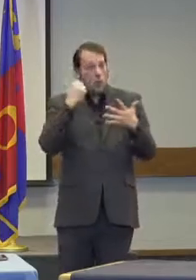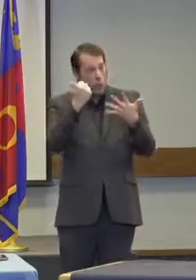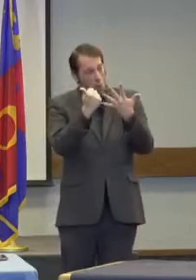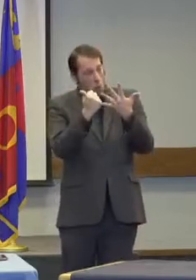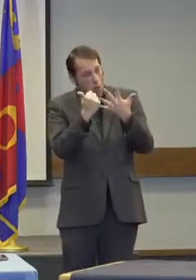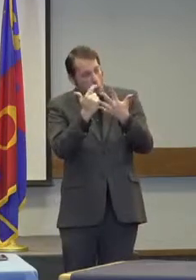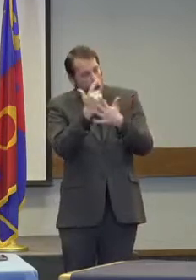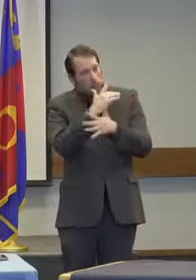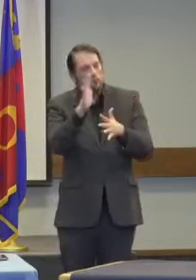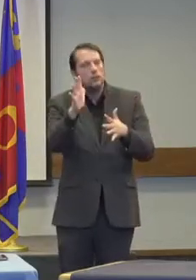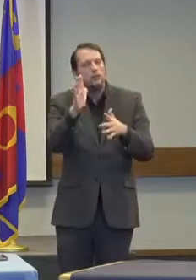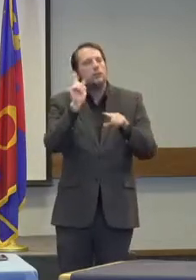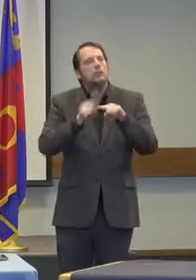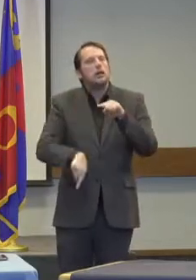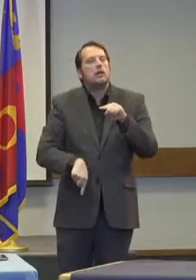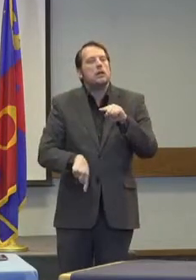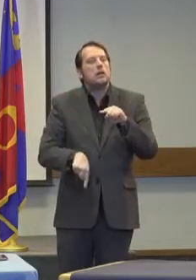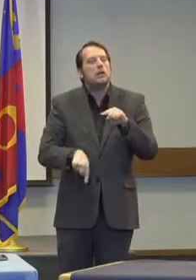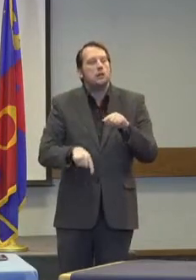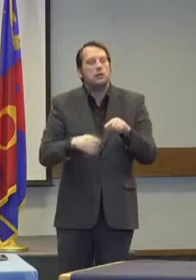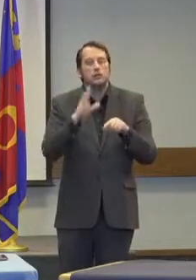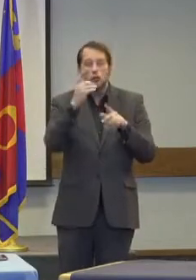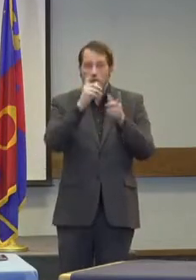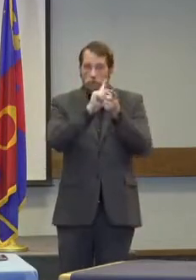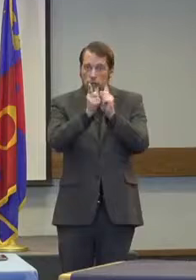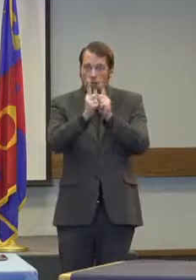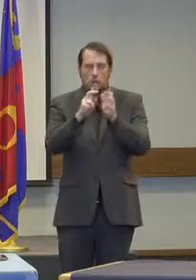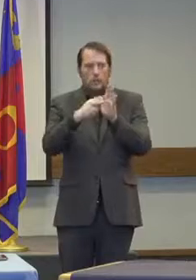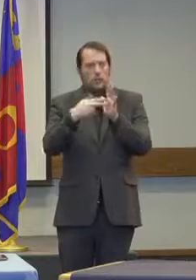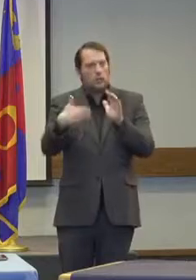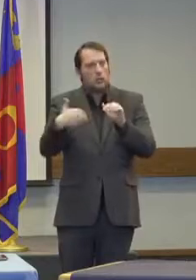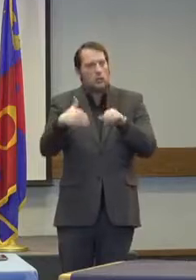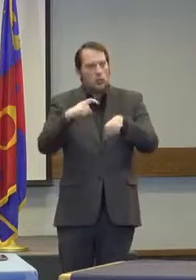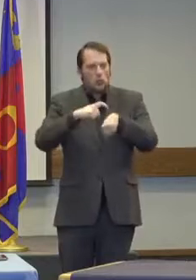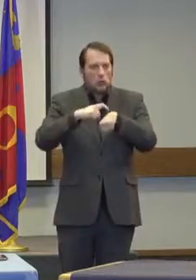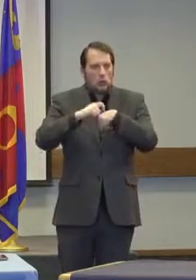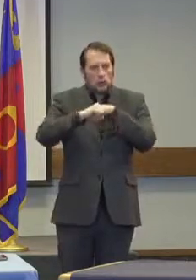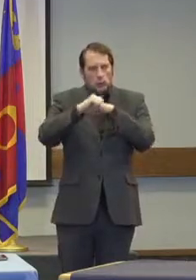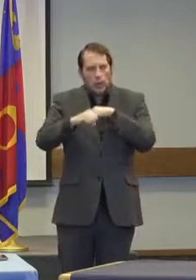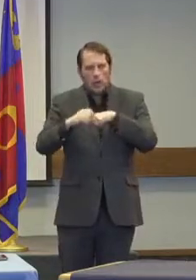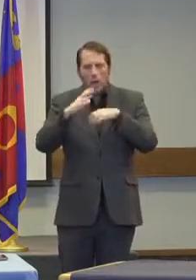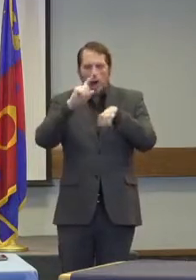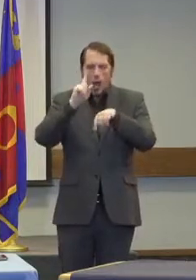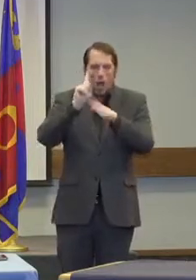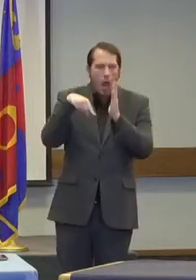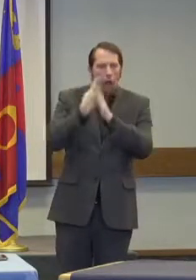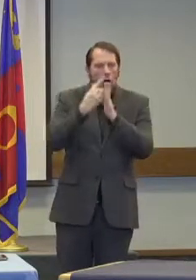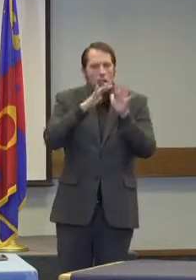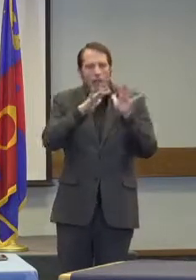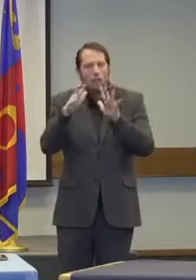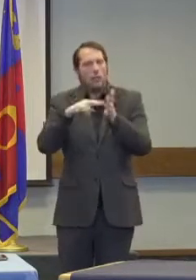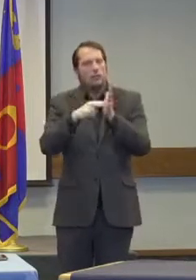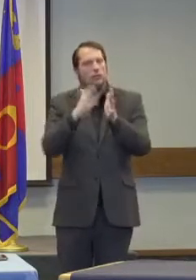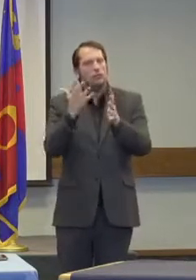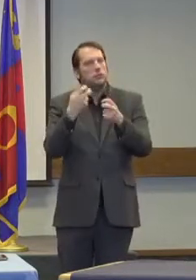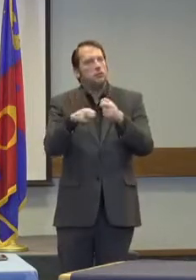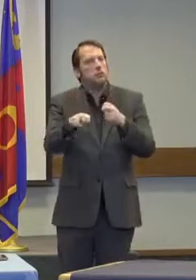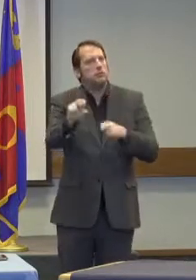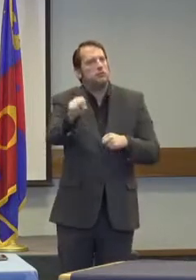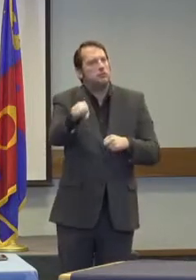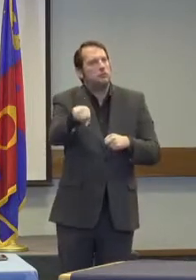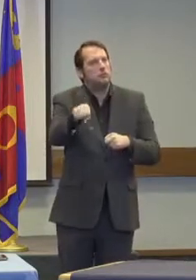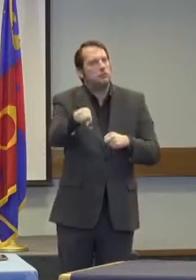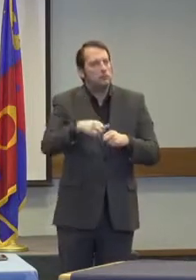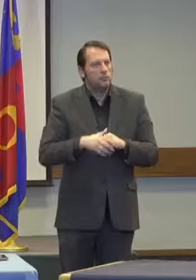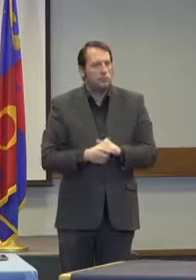would have meant it would have been very difficult to get a lot done in an hour. So when this comes out in other languages, people will get, the benefit